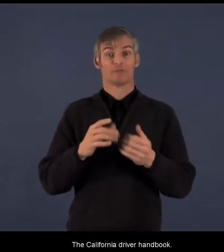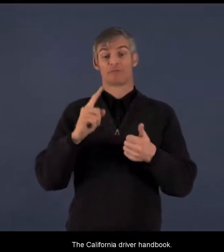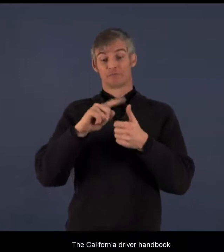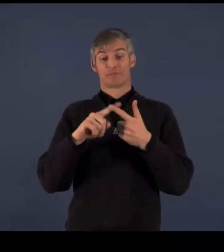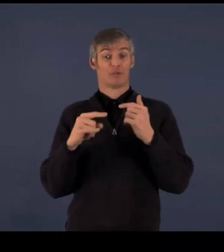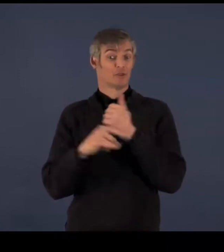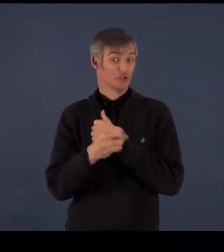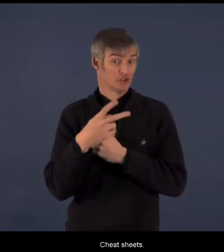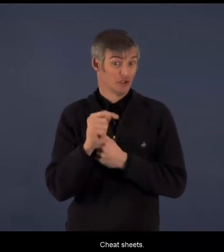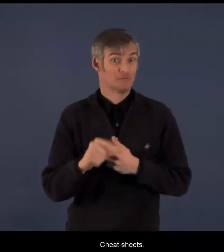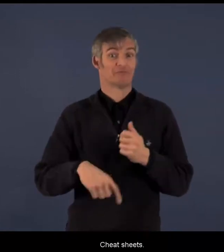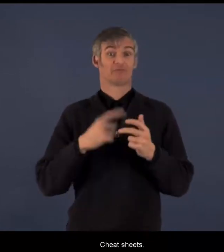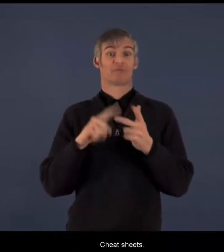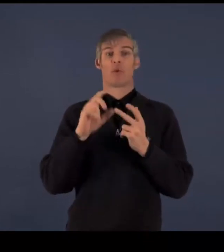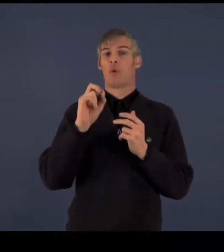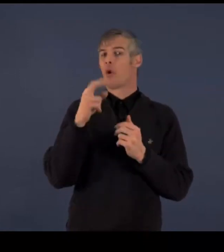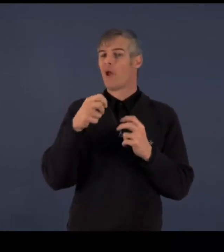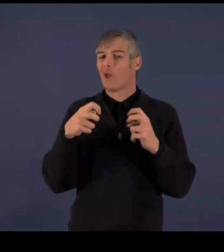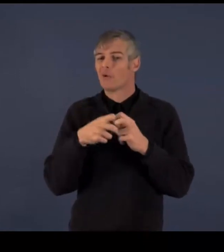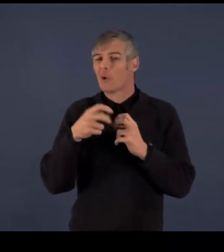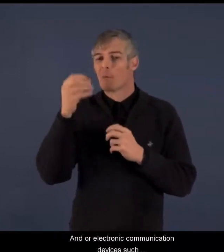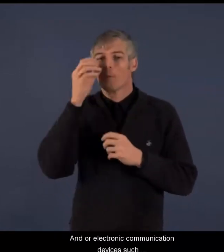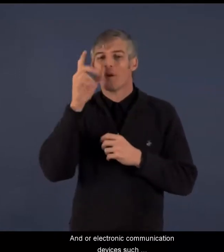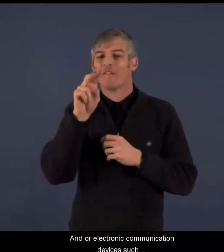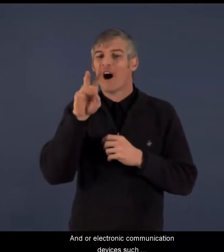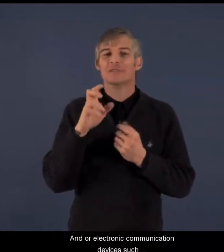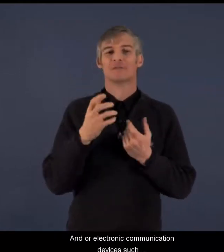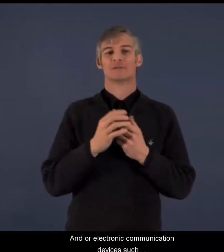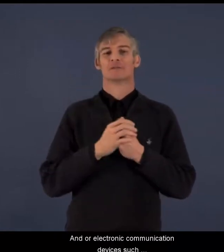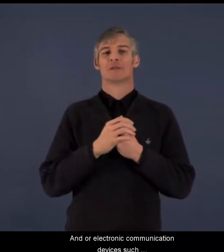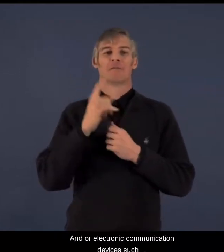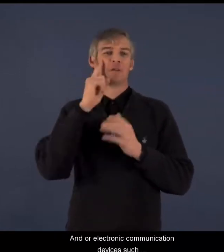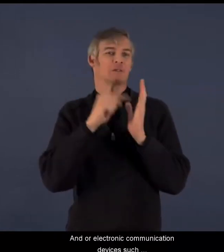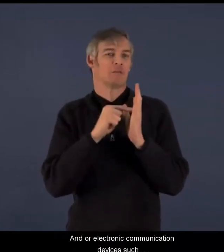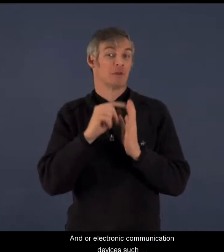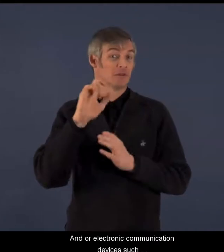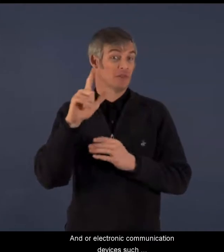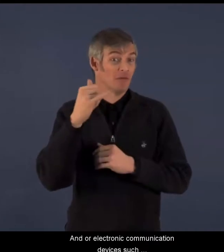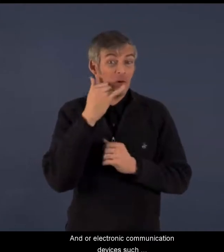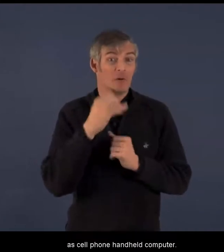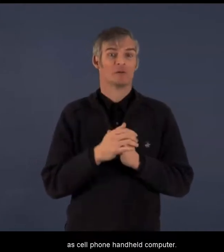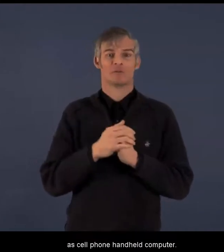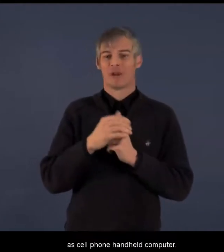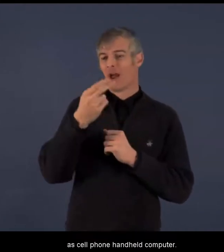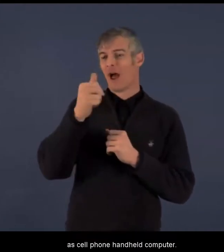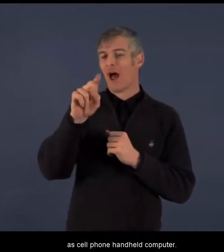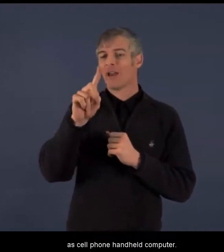Handbook, cheat sheets, and/or electronic communication devices such as cell phone,